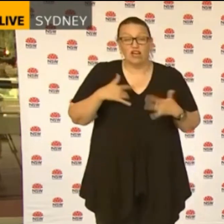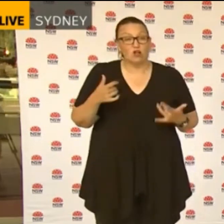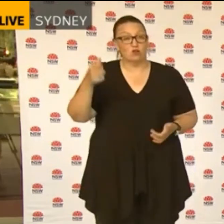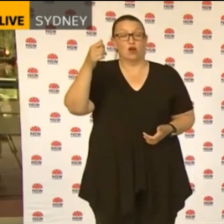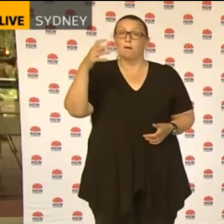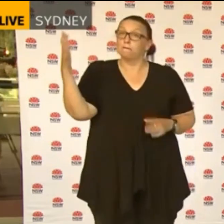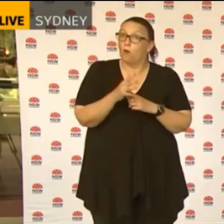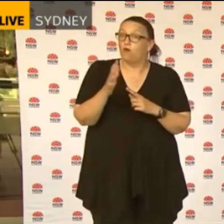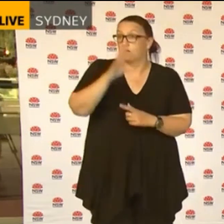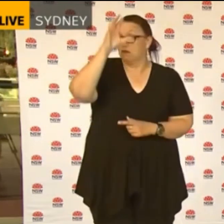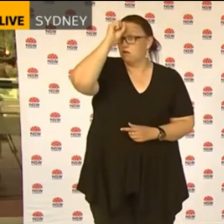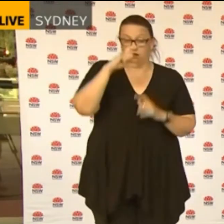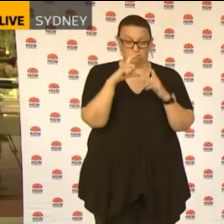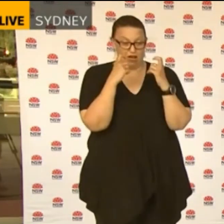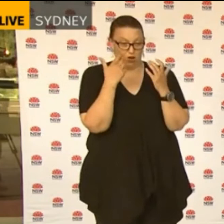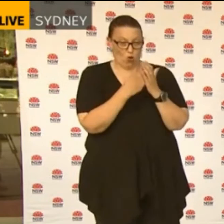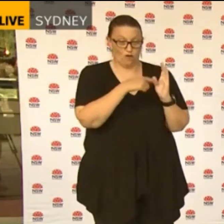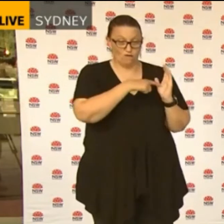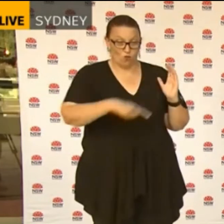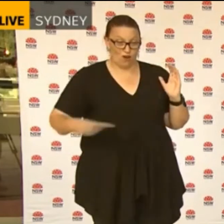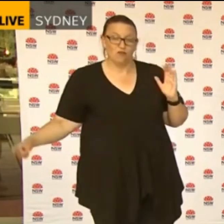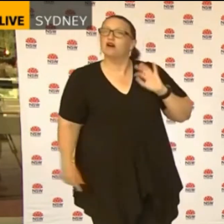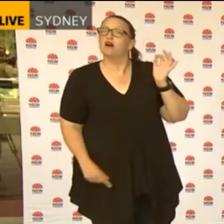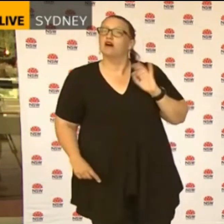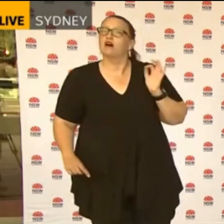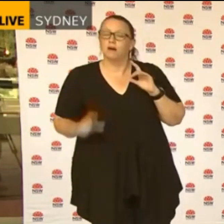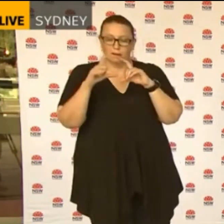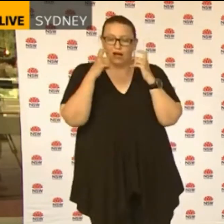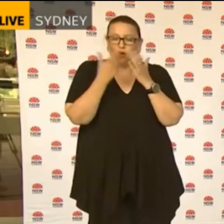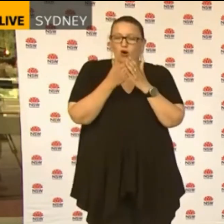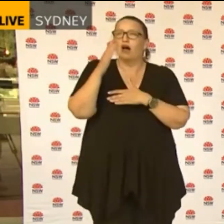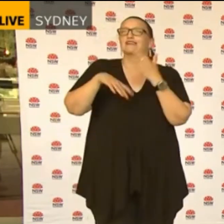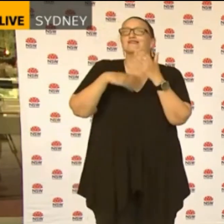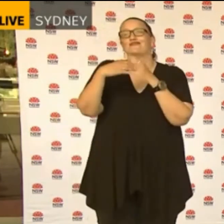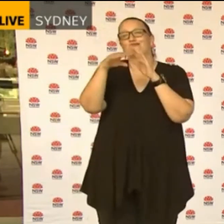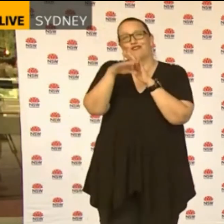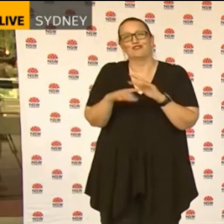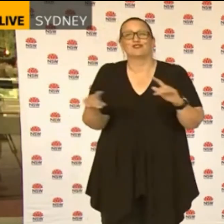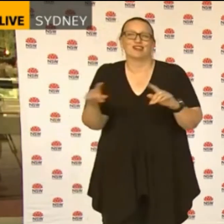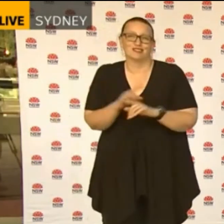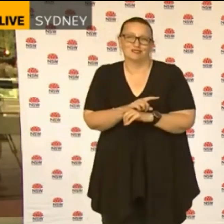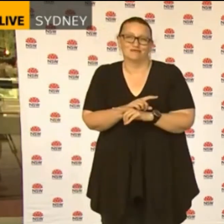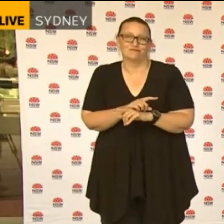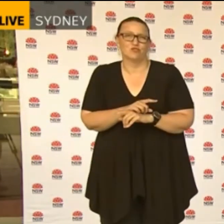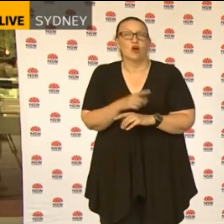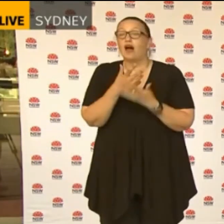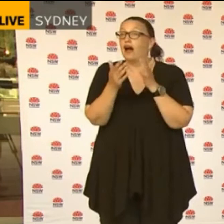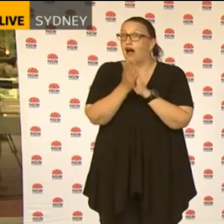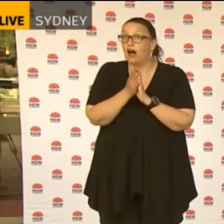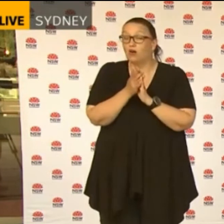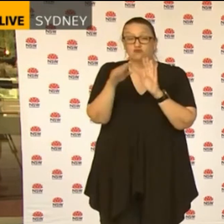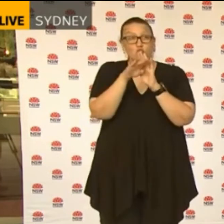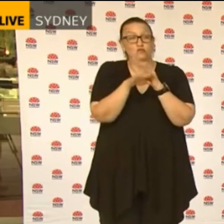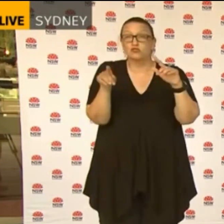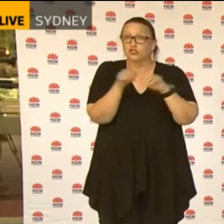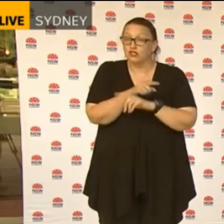see the current cases continue in the way they are, and so long as we increase those testing rates, which will give our health experts